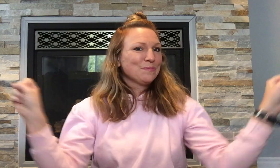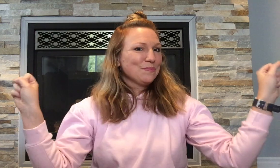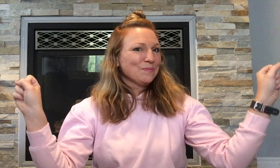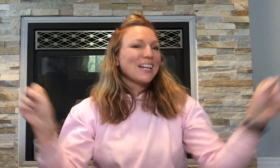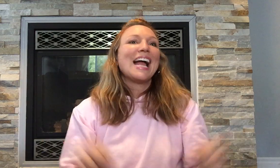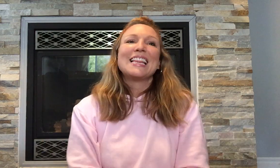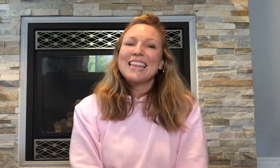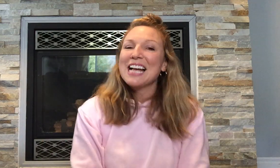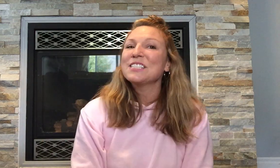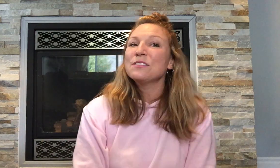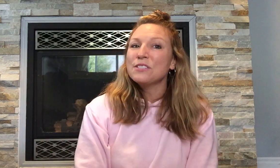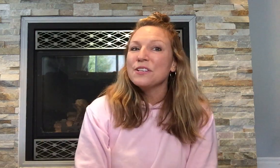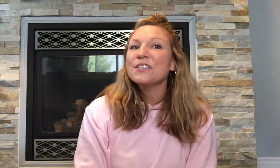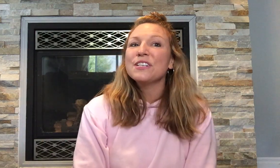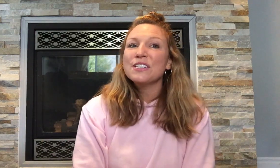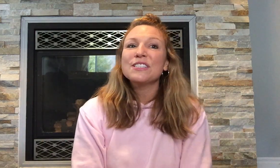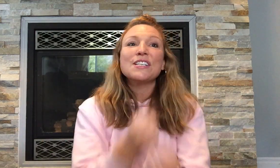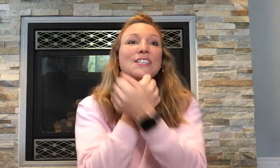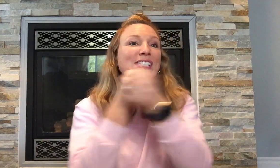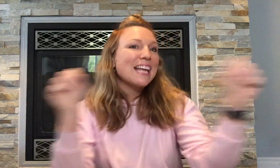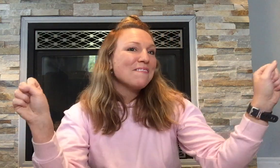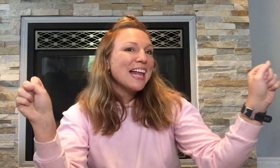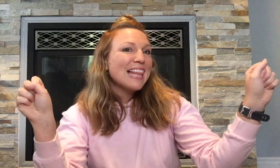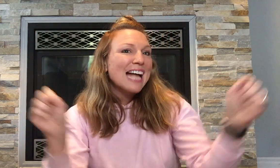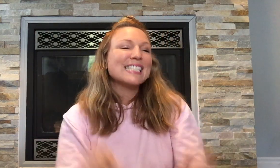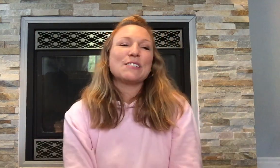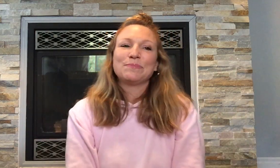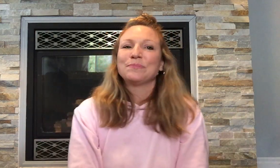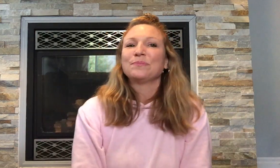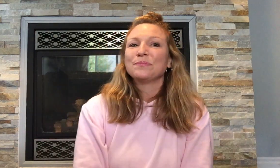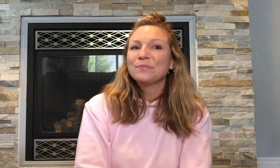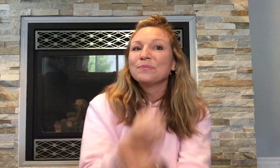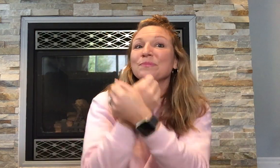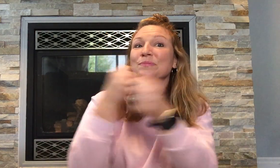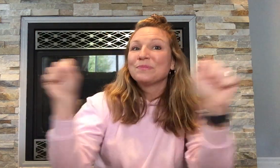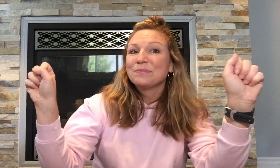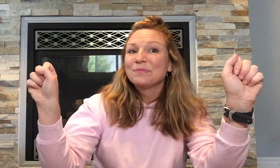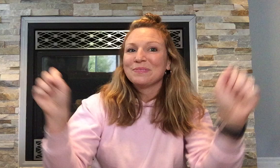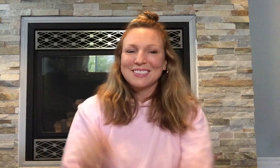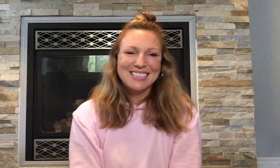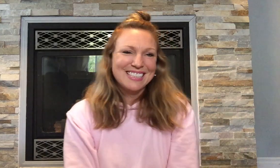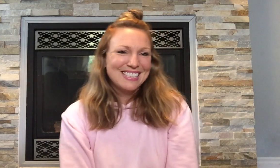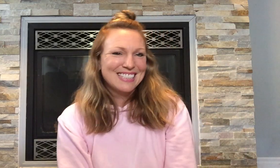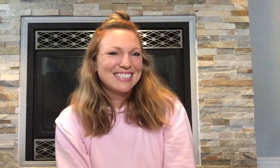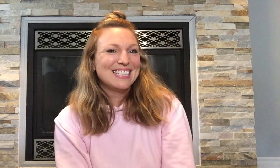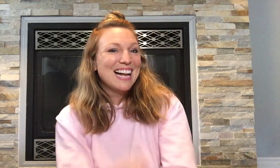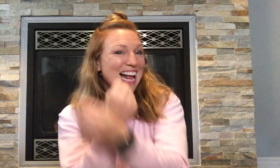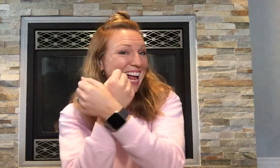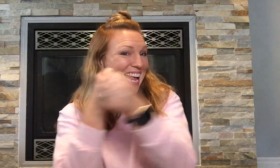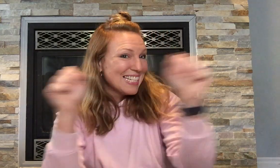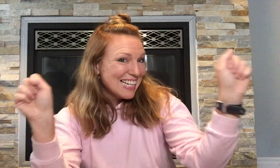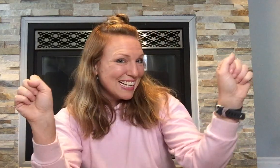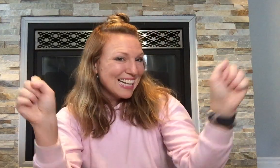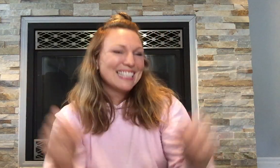Safe at last, safe at last, safe at last, safe at